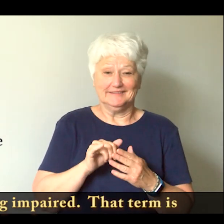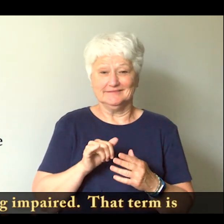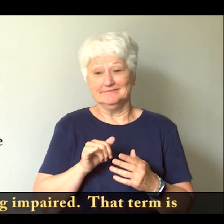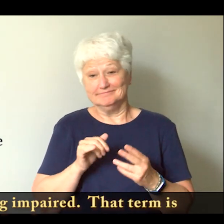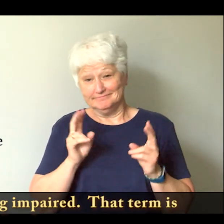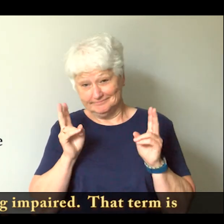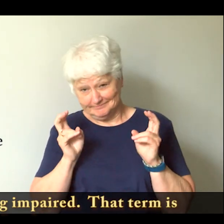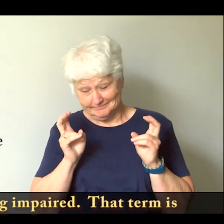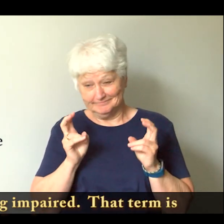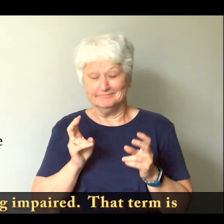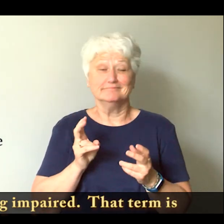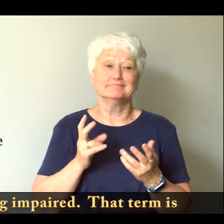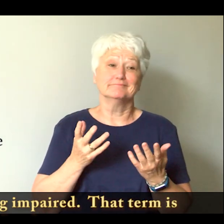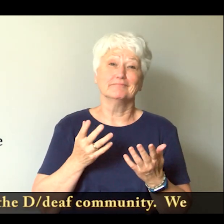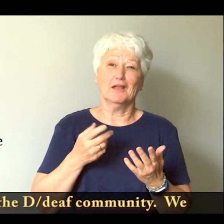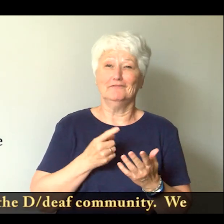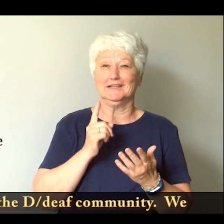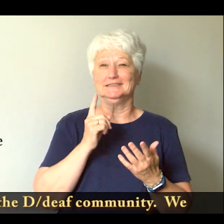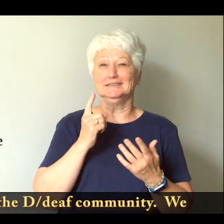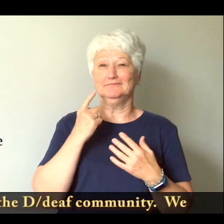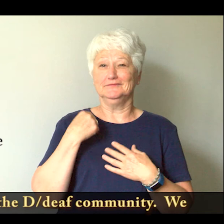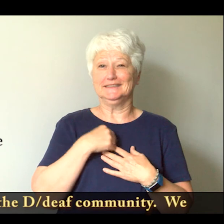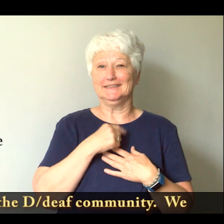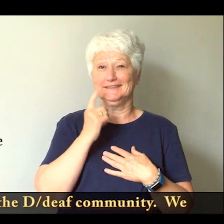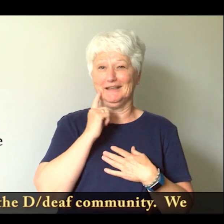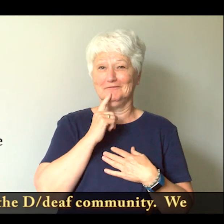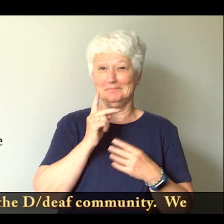That term is offensive to the deaf community.